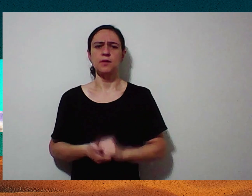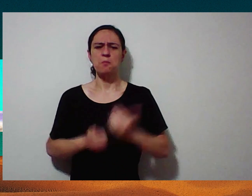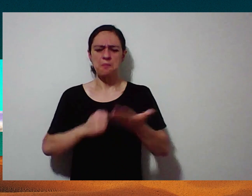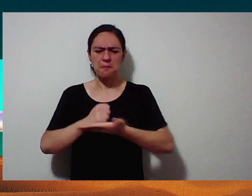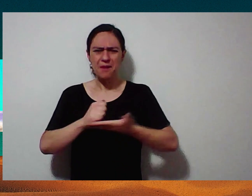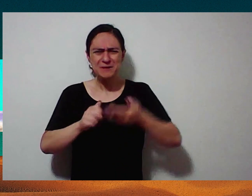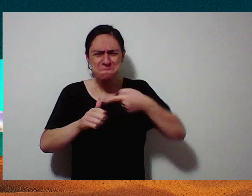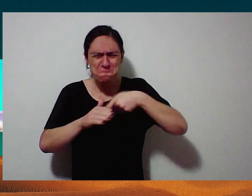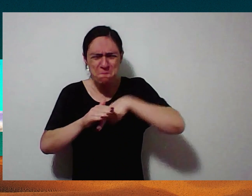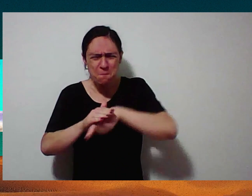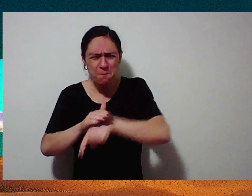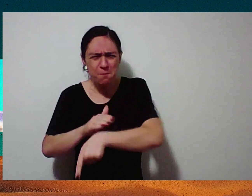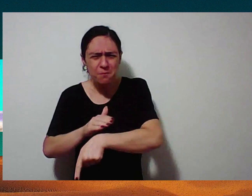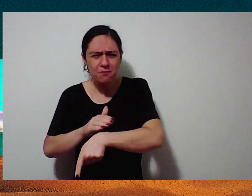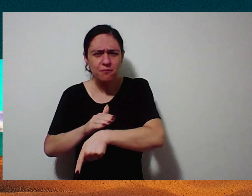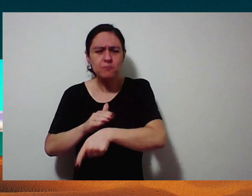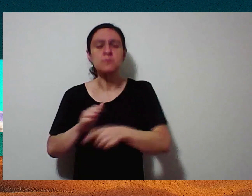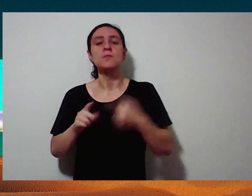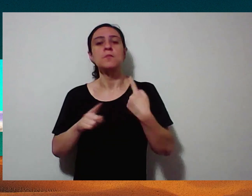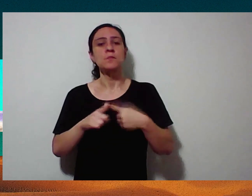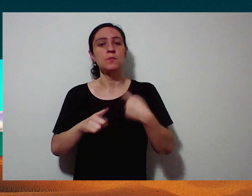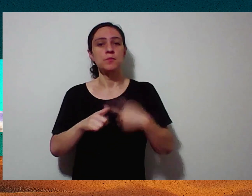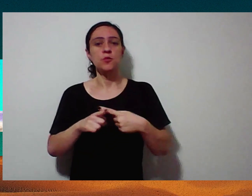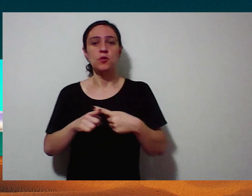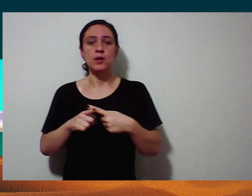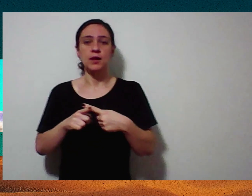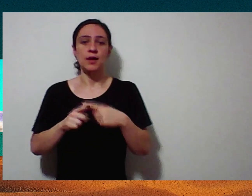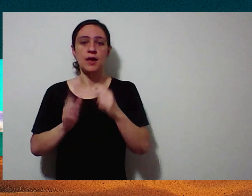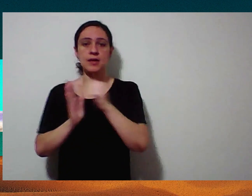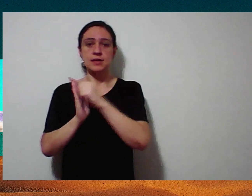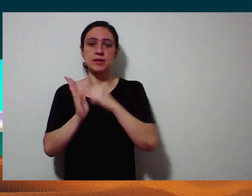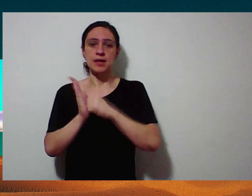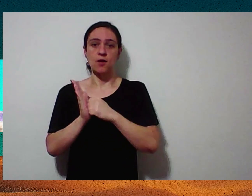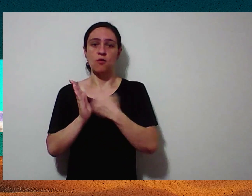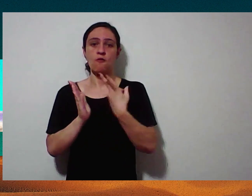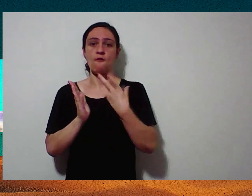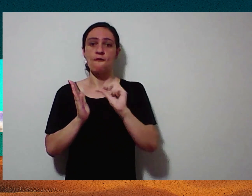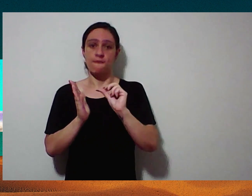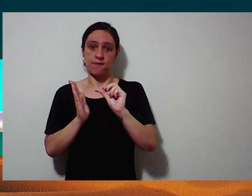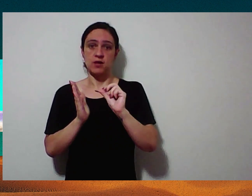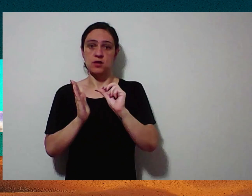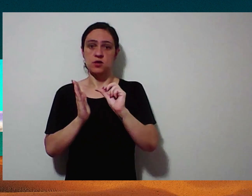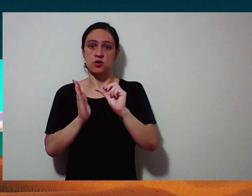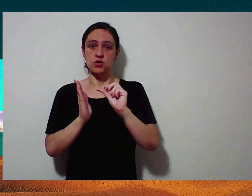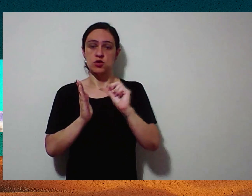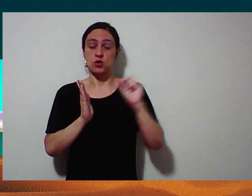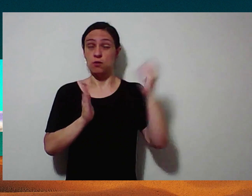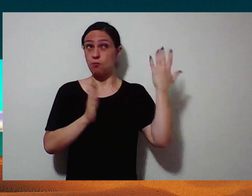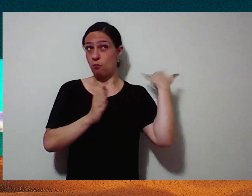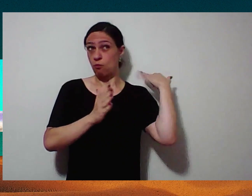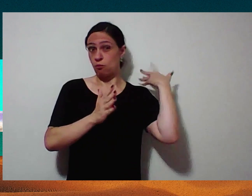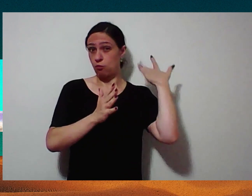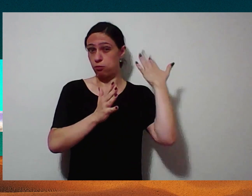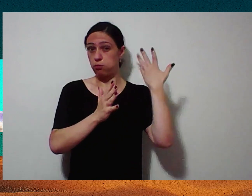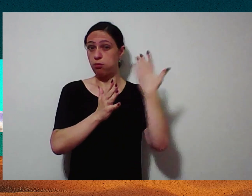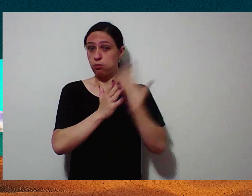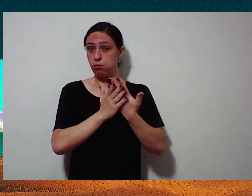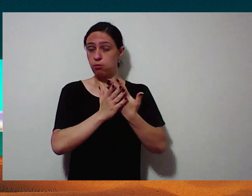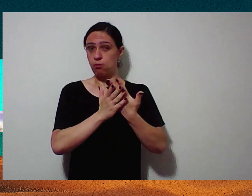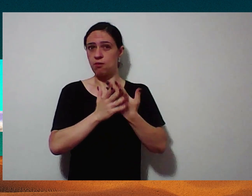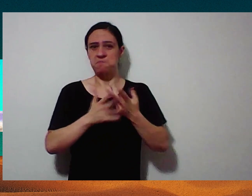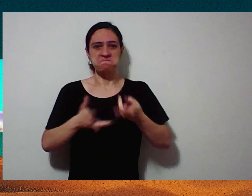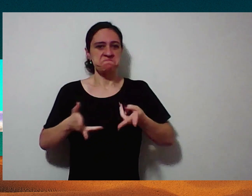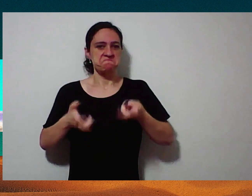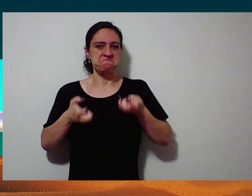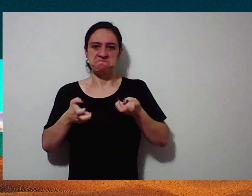que durante 20 séculos da história da igreja, pouco se observou. But this principle is